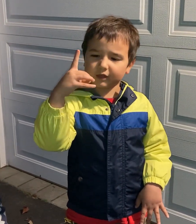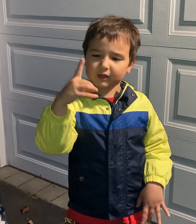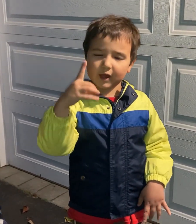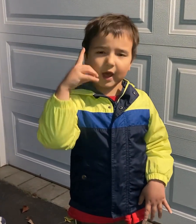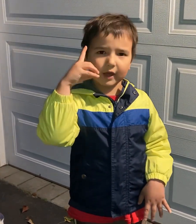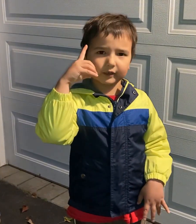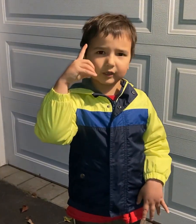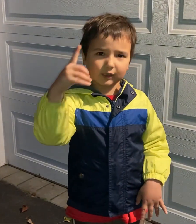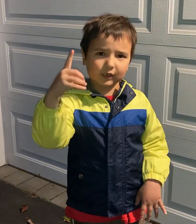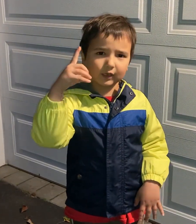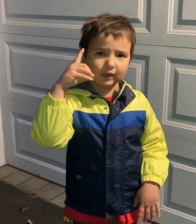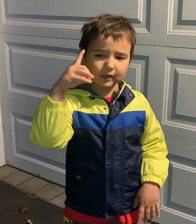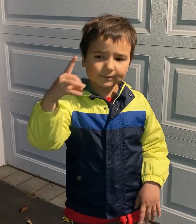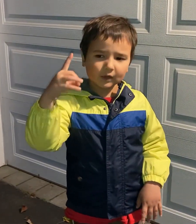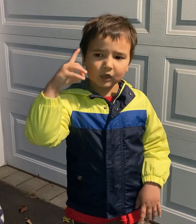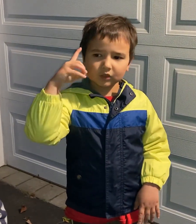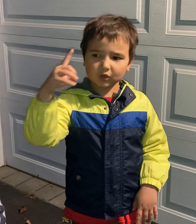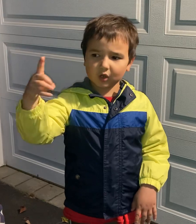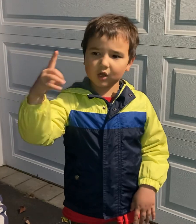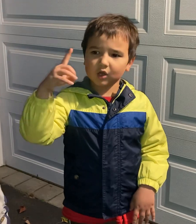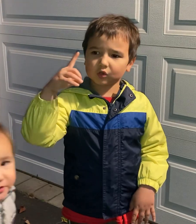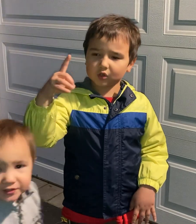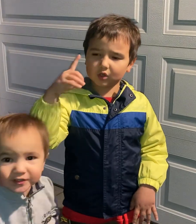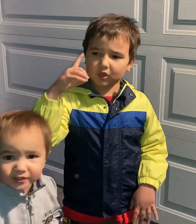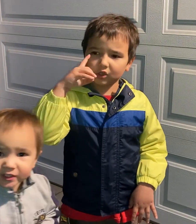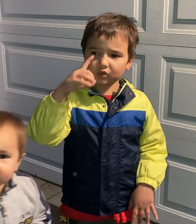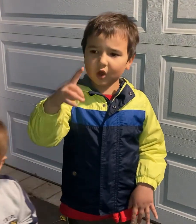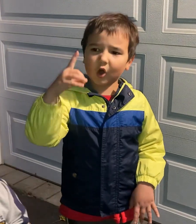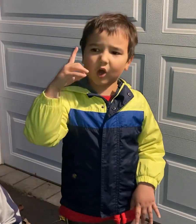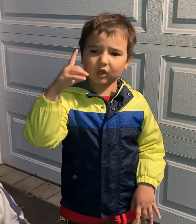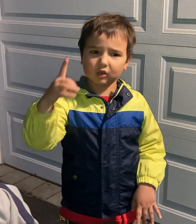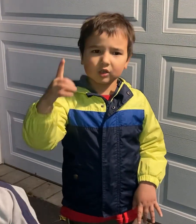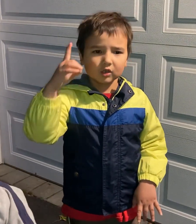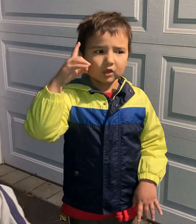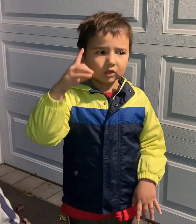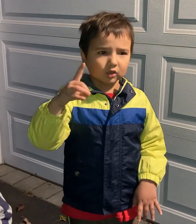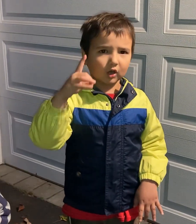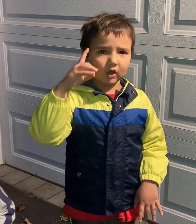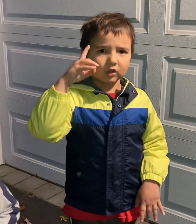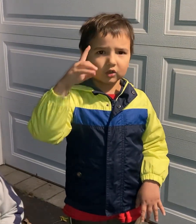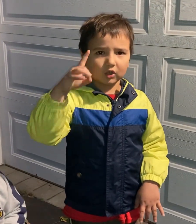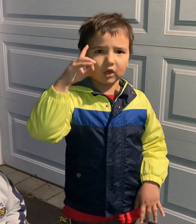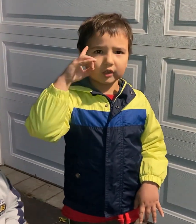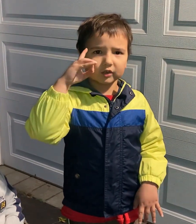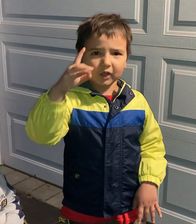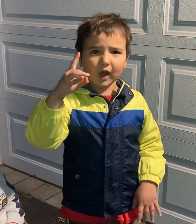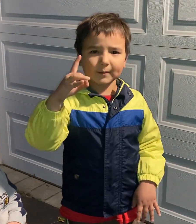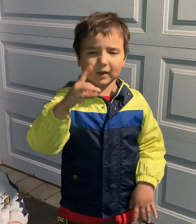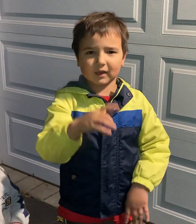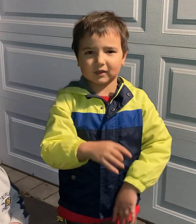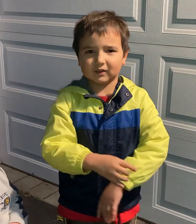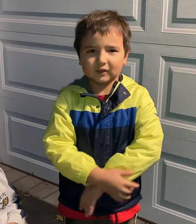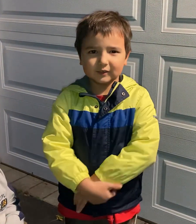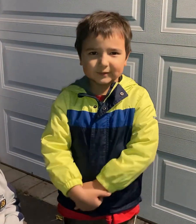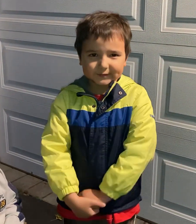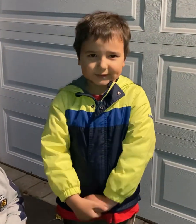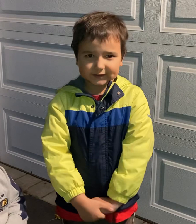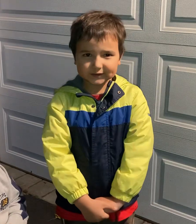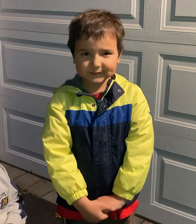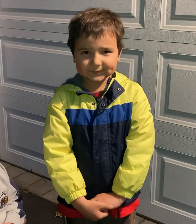a letter D. cat. D, D, this is a letter D. Good job.